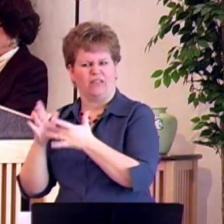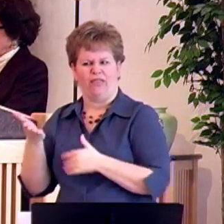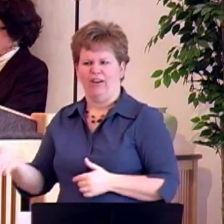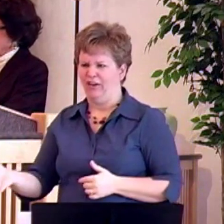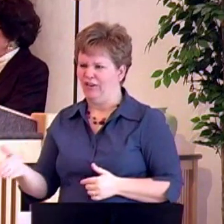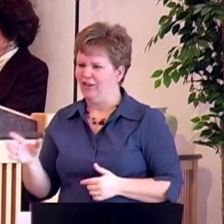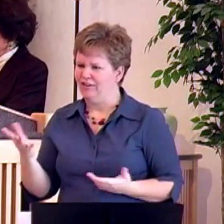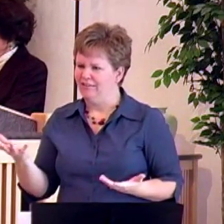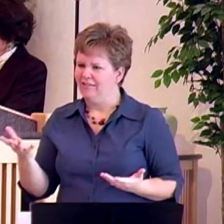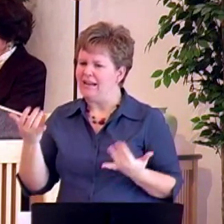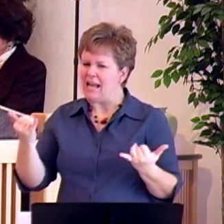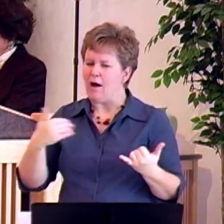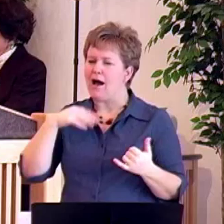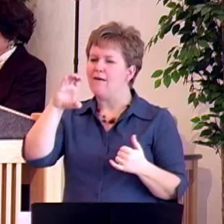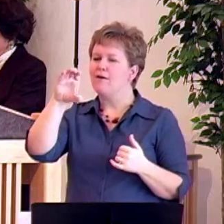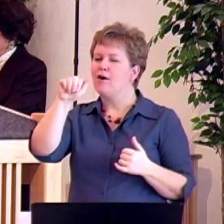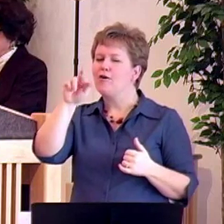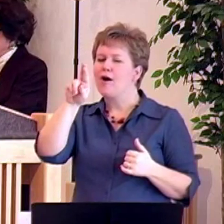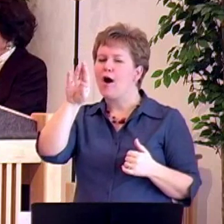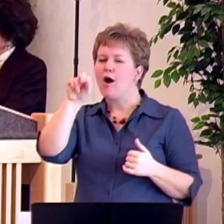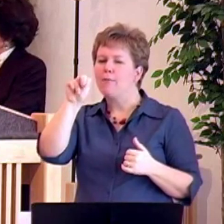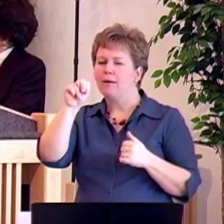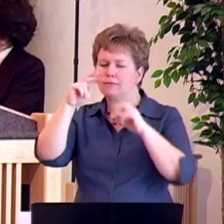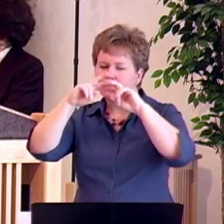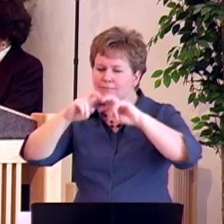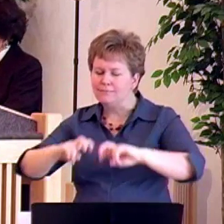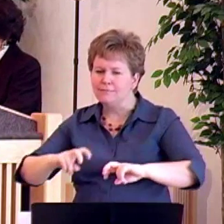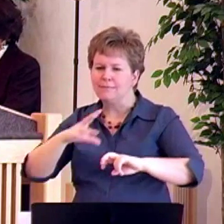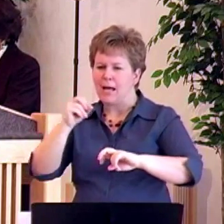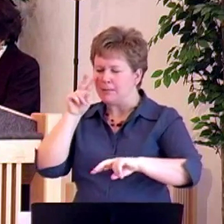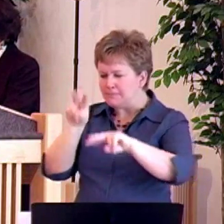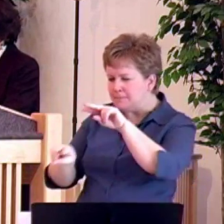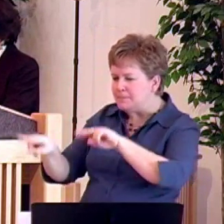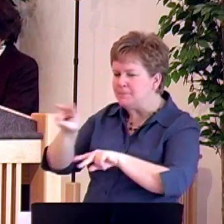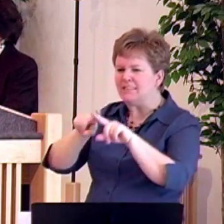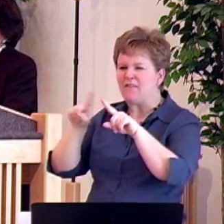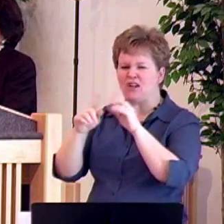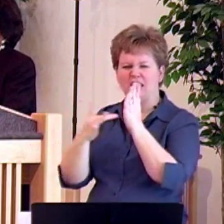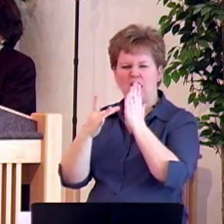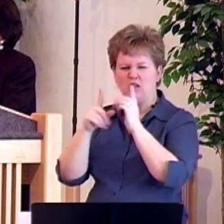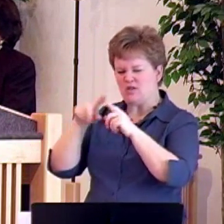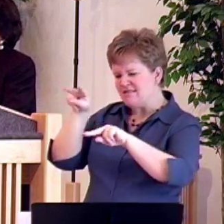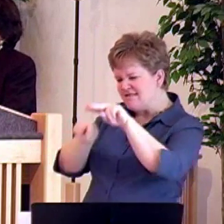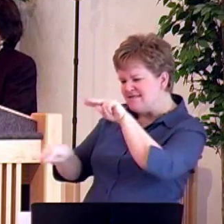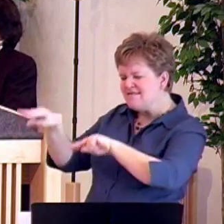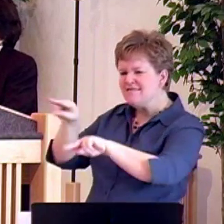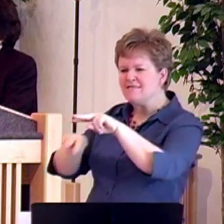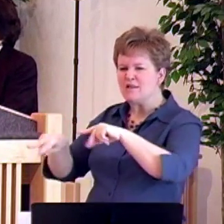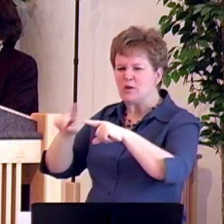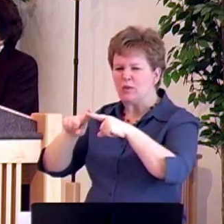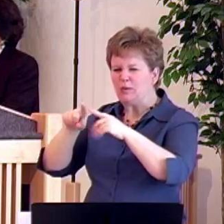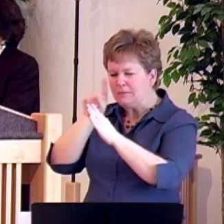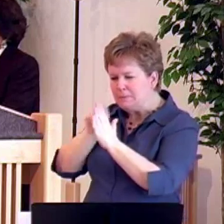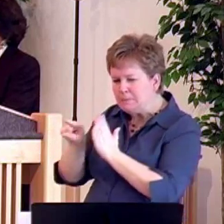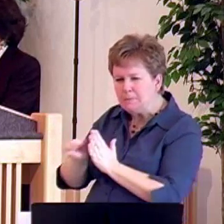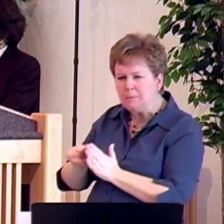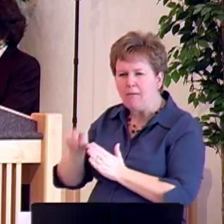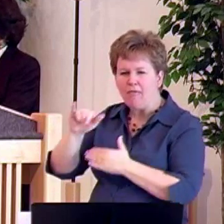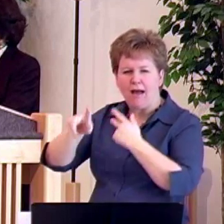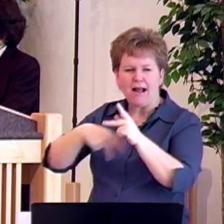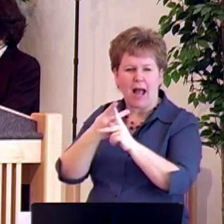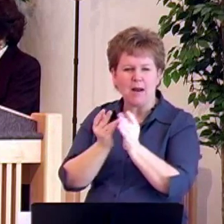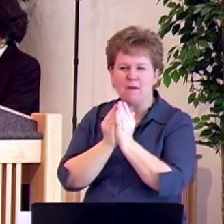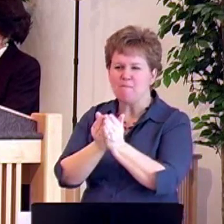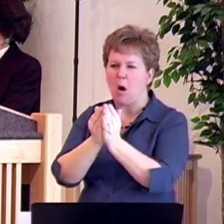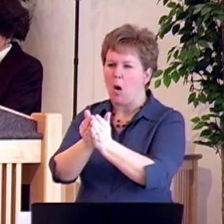we have carbon analysis and reviewing construction techniques and ceramic chronology, all of which